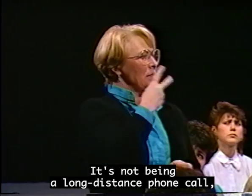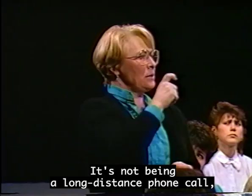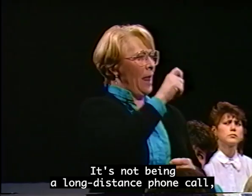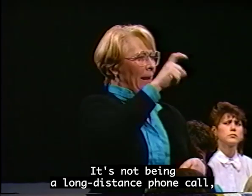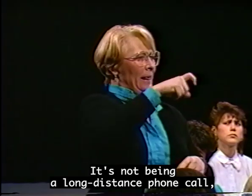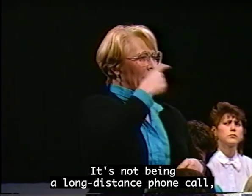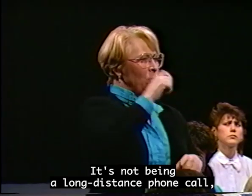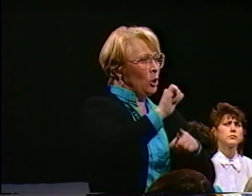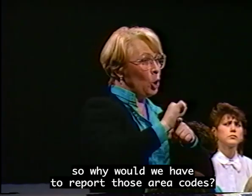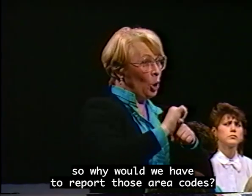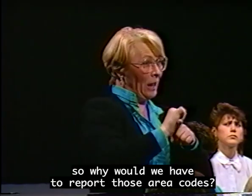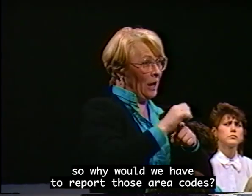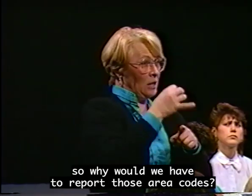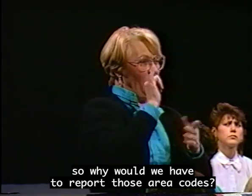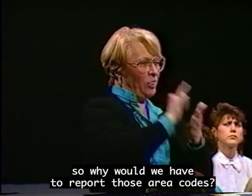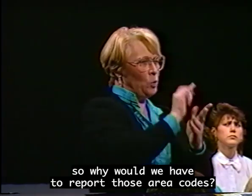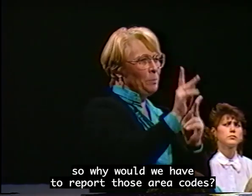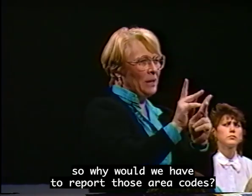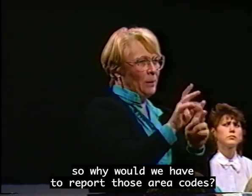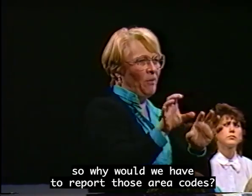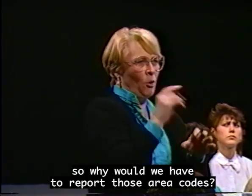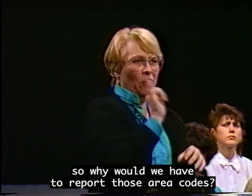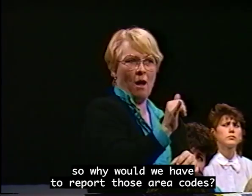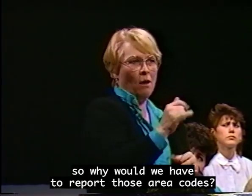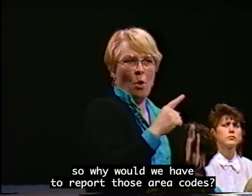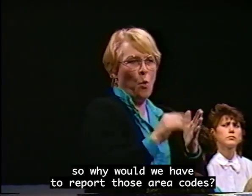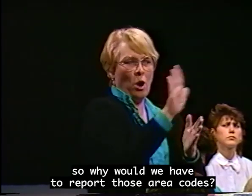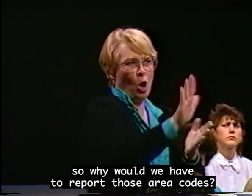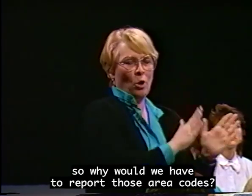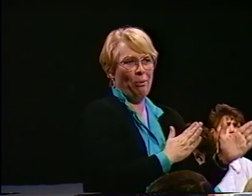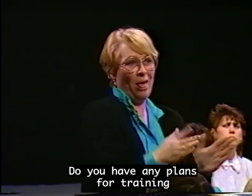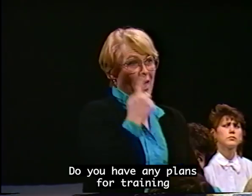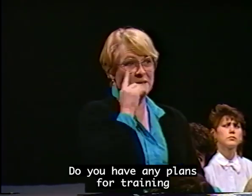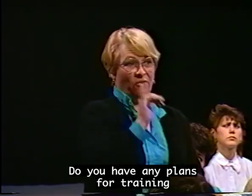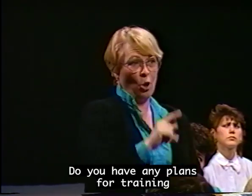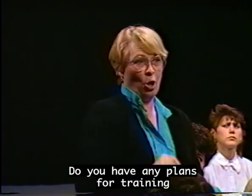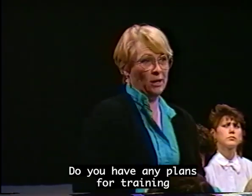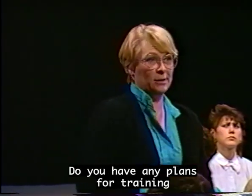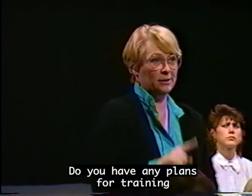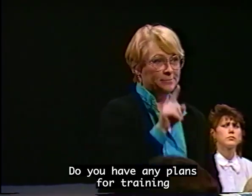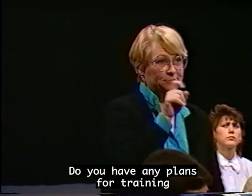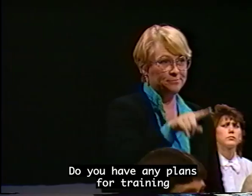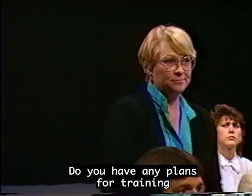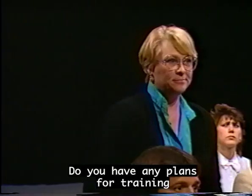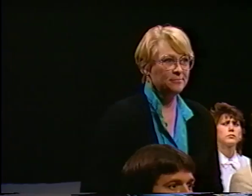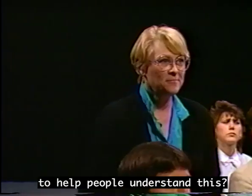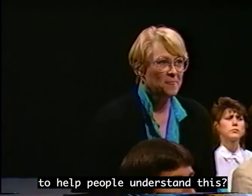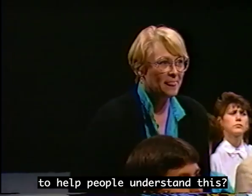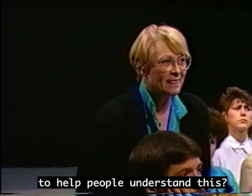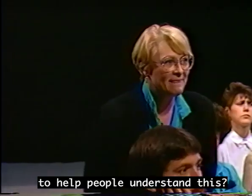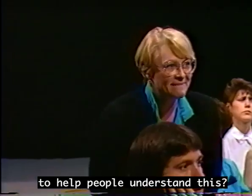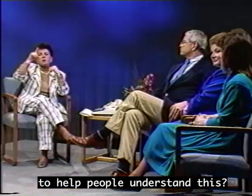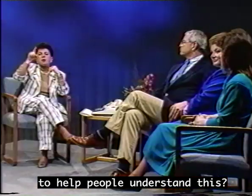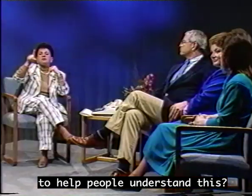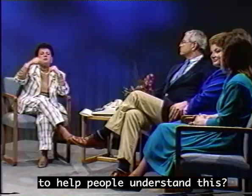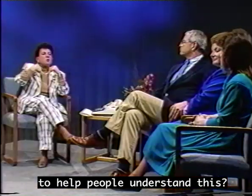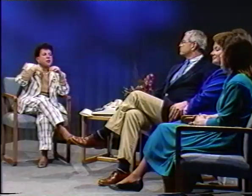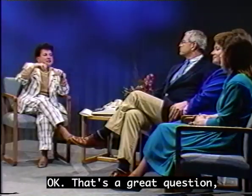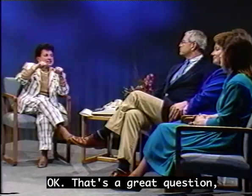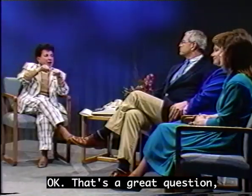phone call, so why would we have to report those area codes? Do you have any plans for training to help people understand this? Okay,